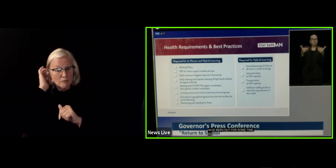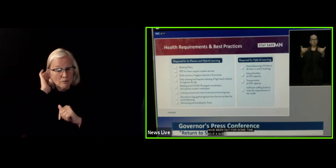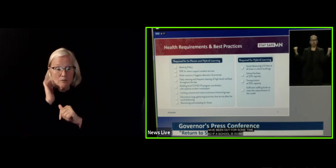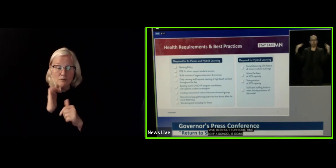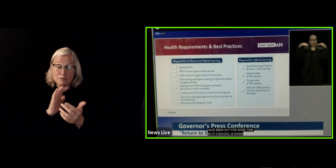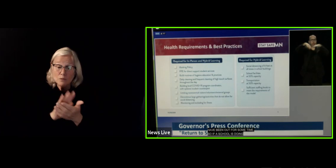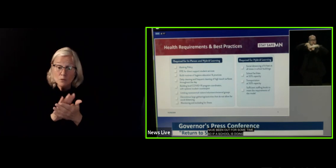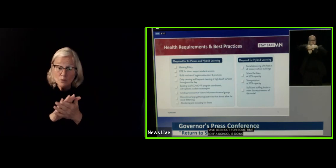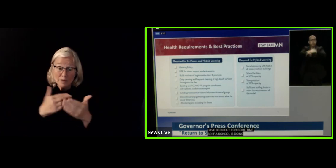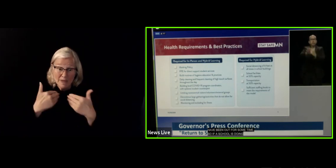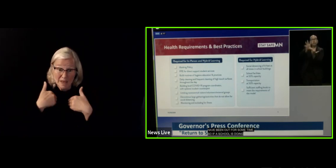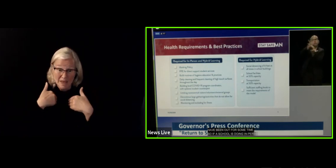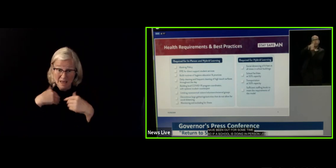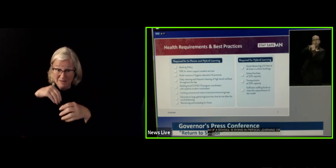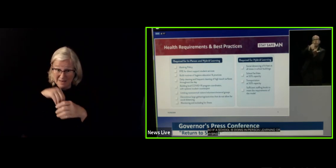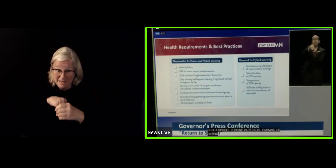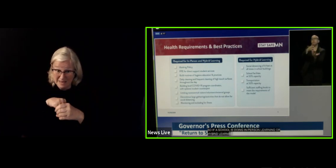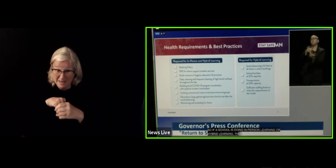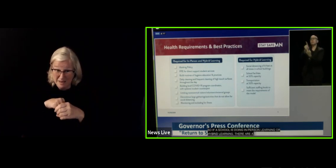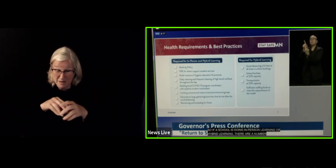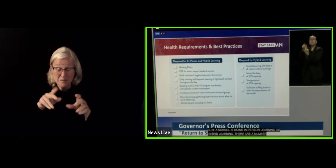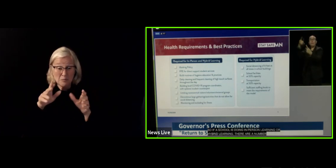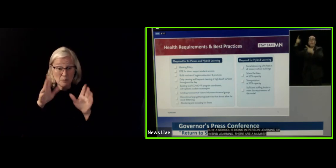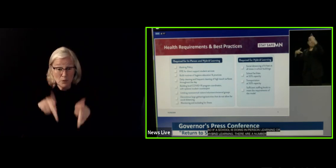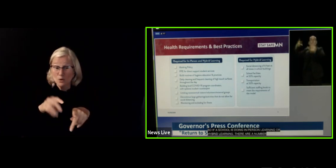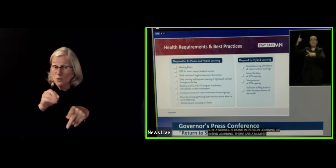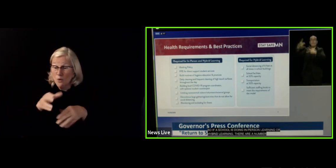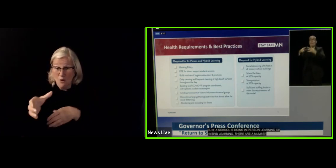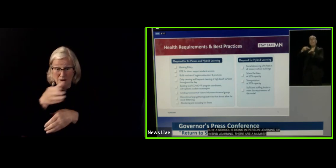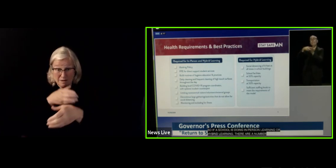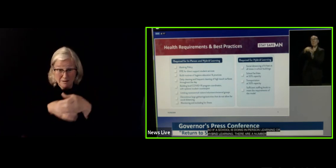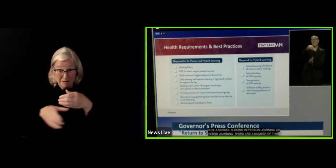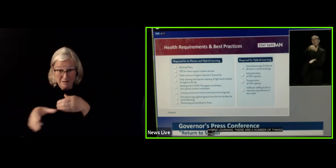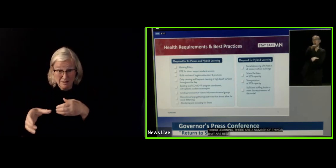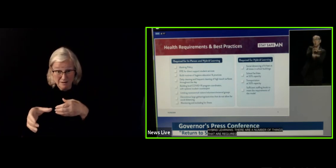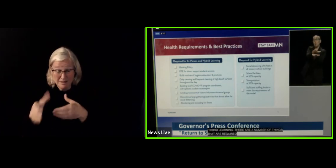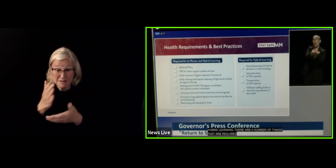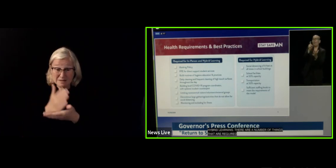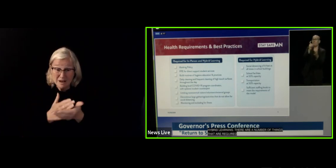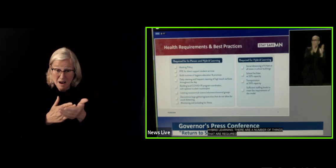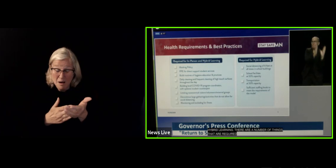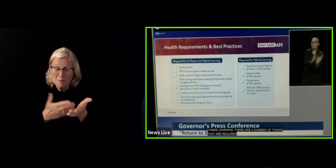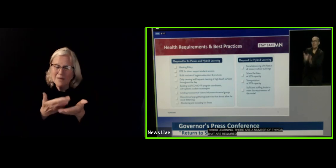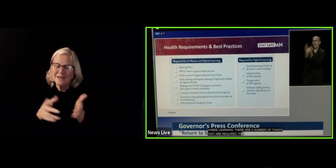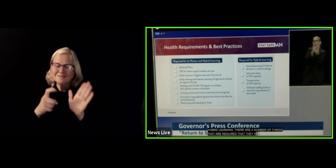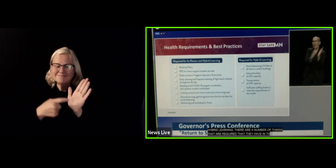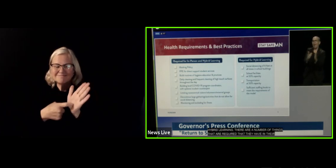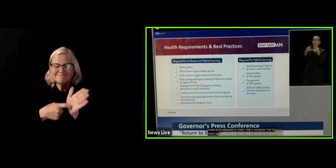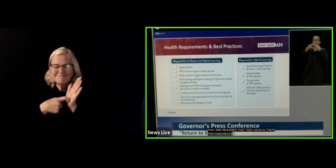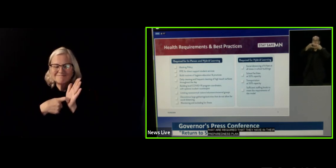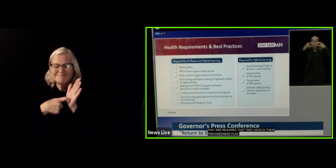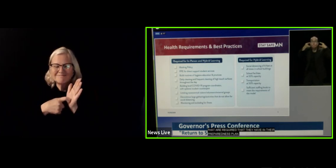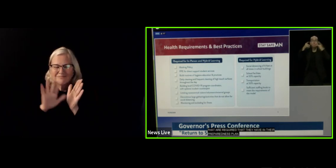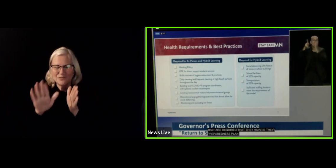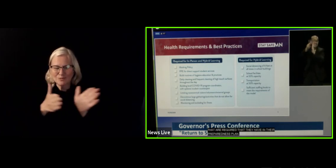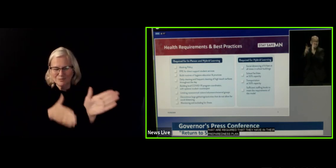are a number of things that are required that they have in their preparedness plan. The masking policy, use